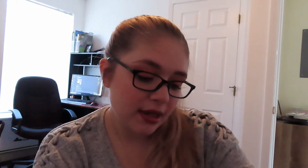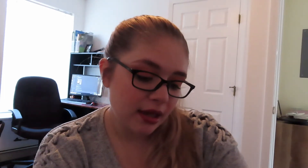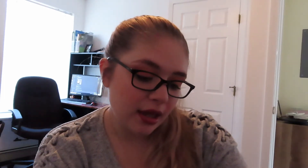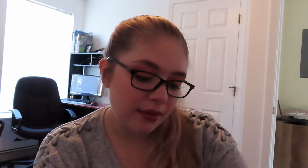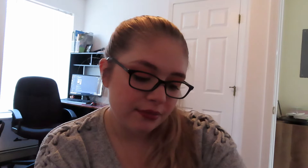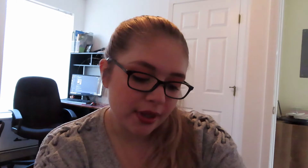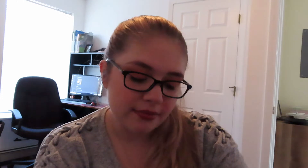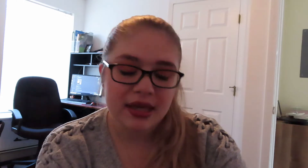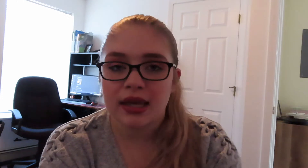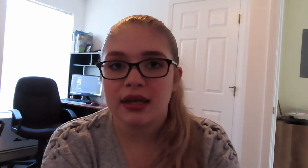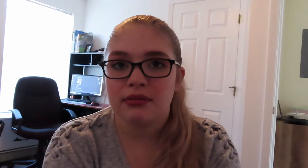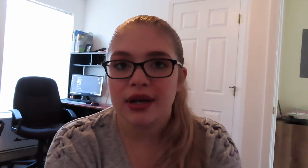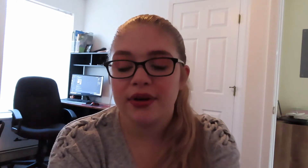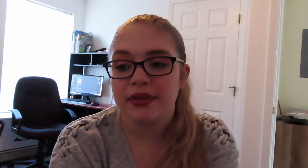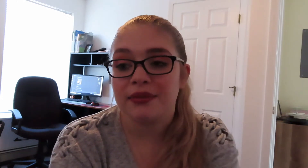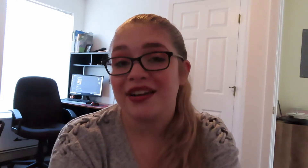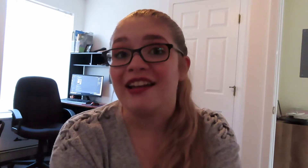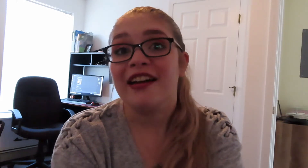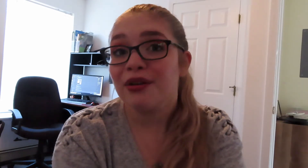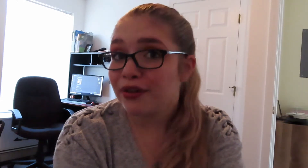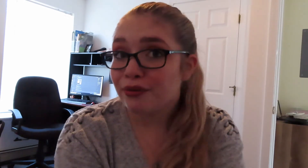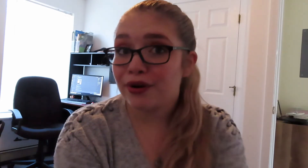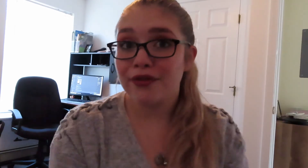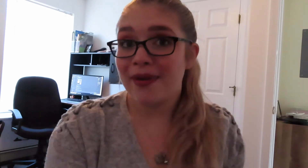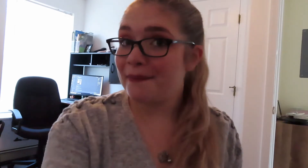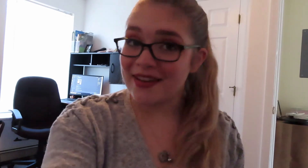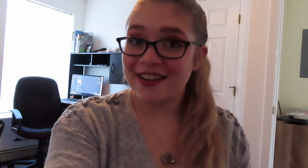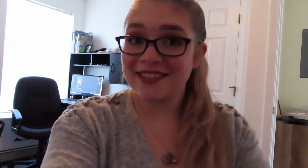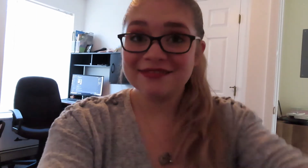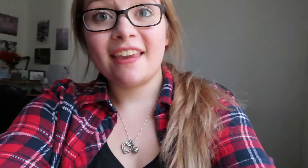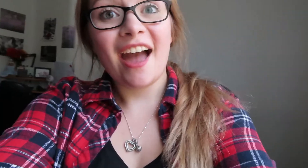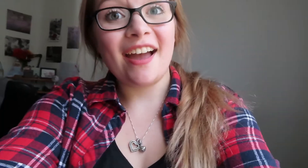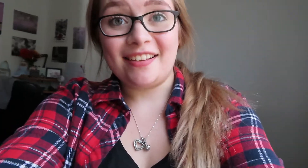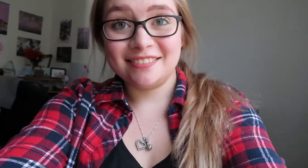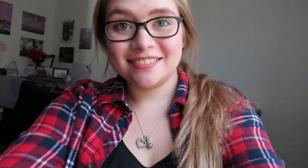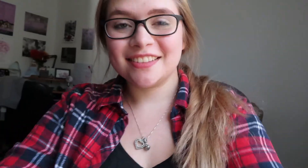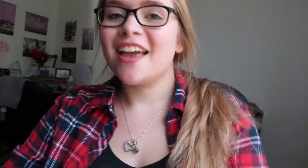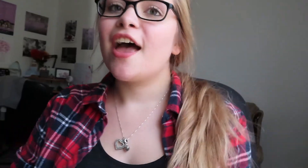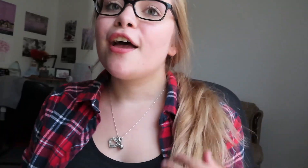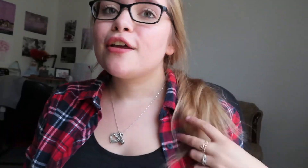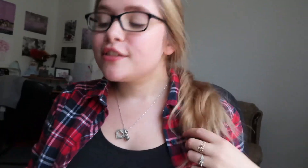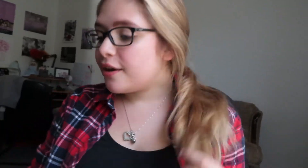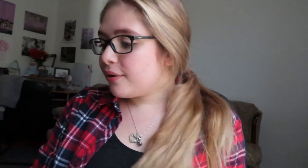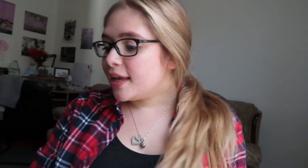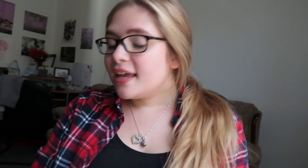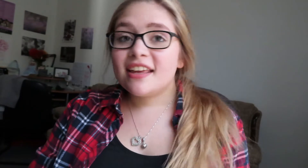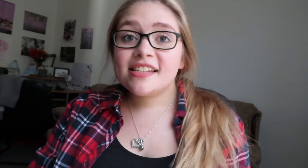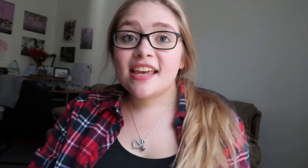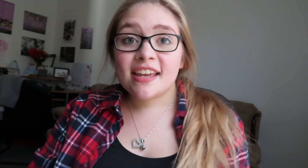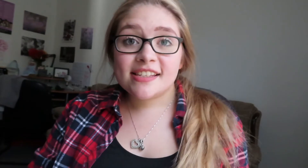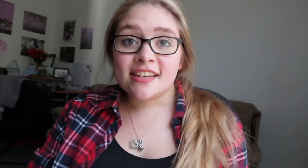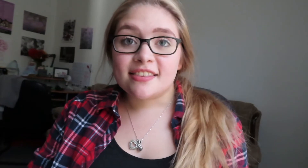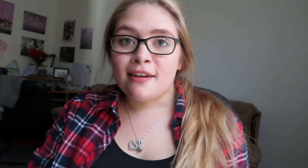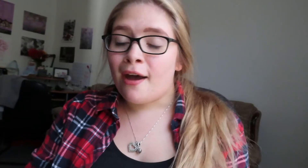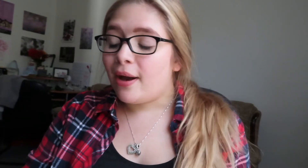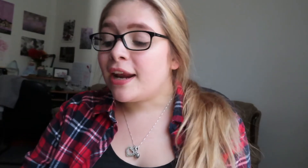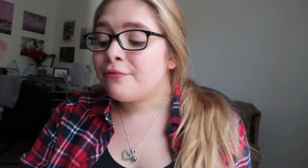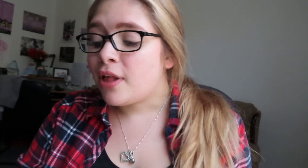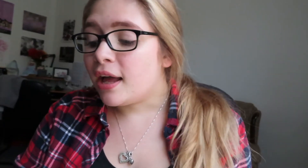um like making it and whatever and then i'm gonna head out the door for my meeting hi so it is the 18th now i didn't vlog